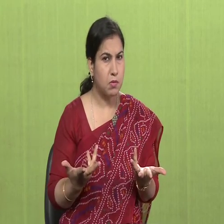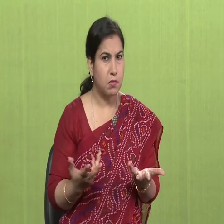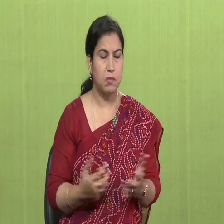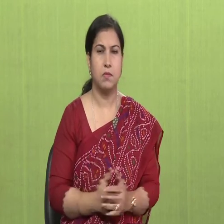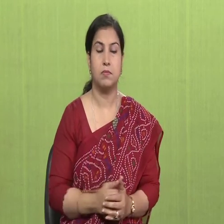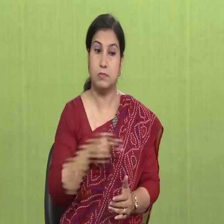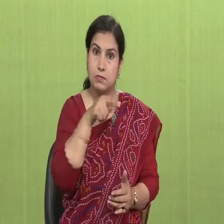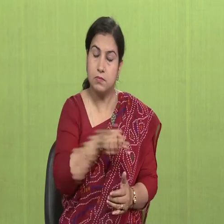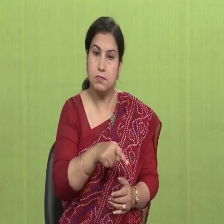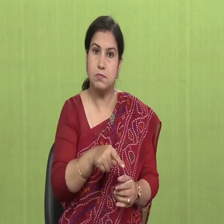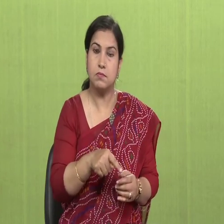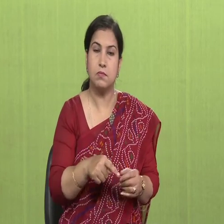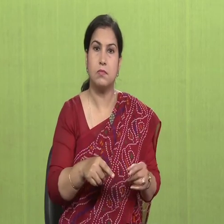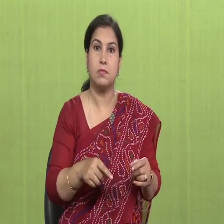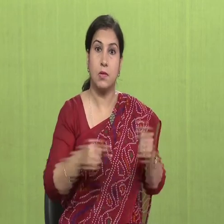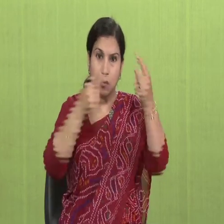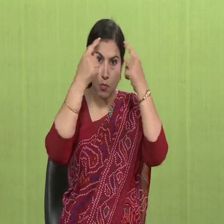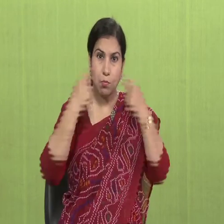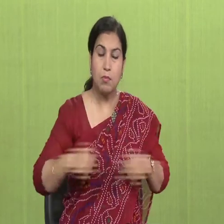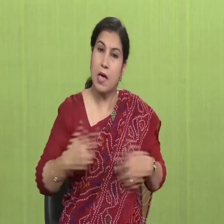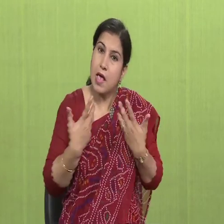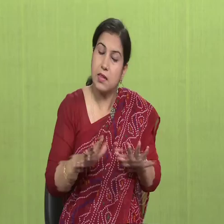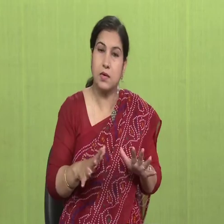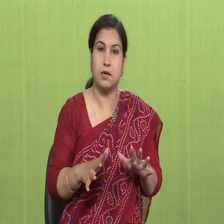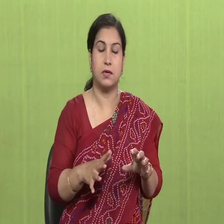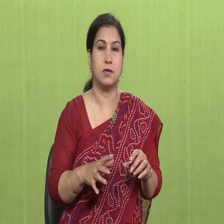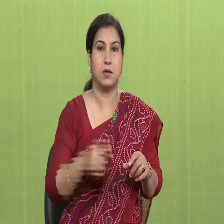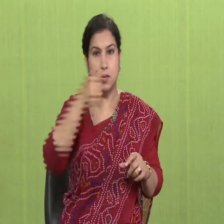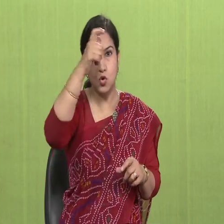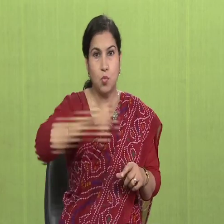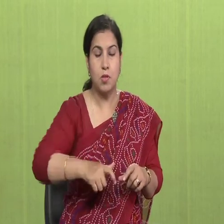It is the basic biological unit of heredity.